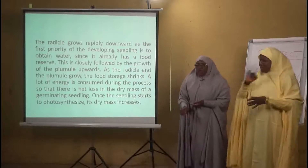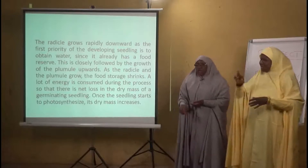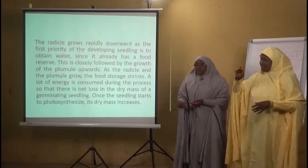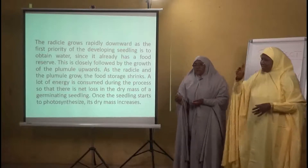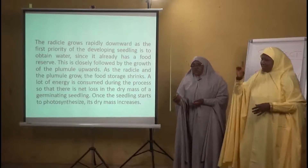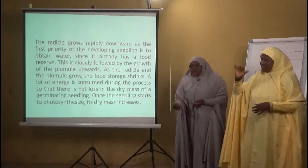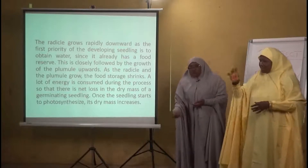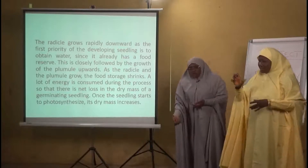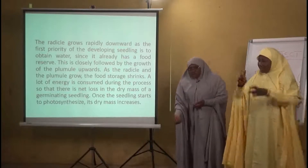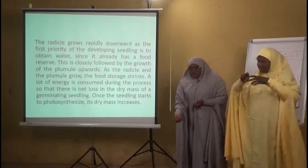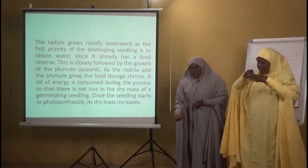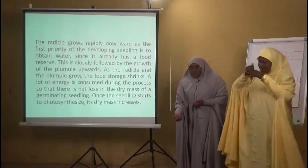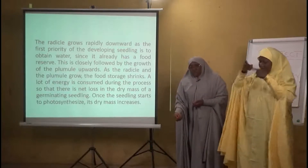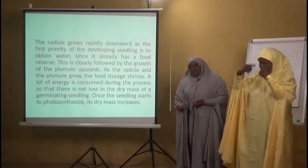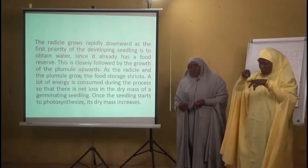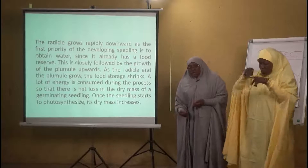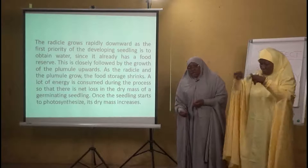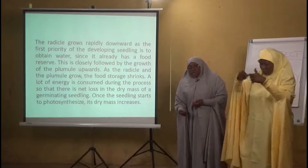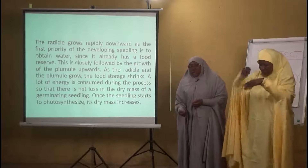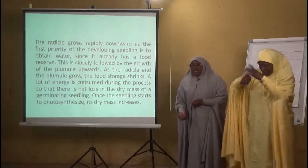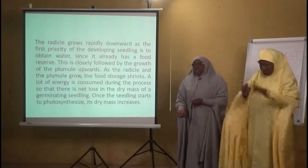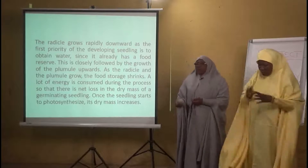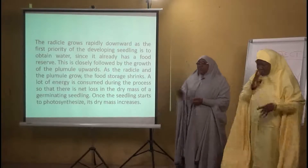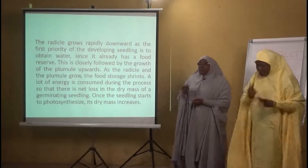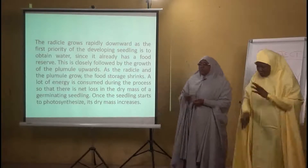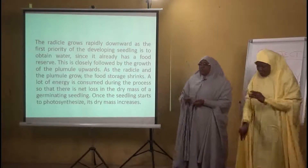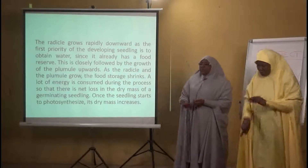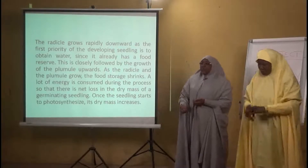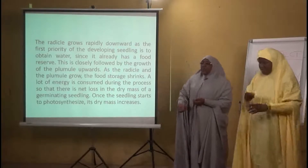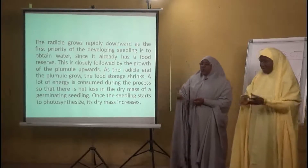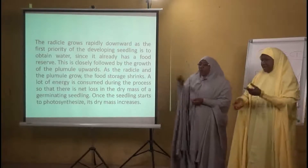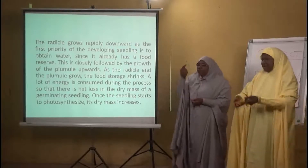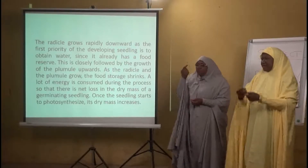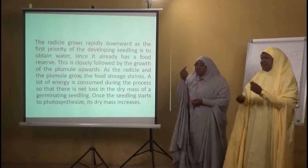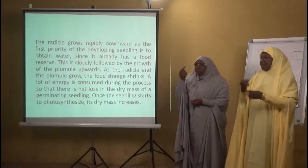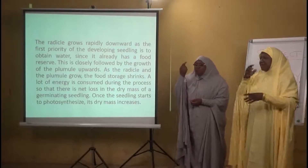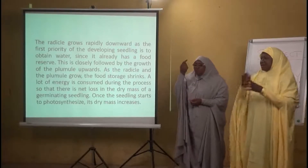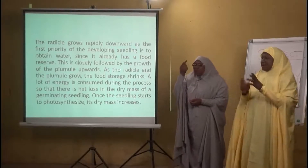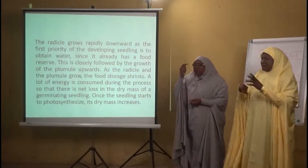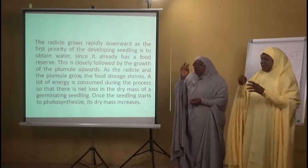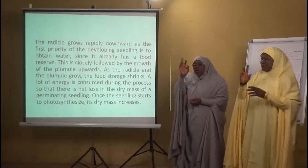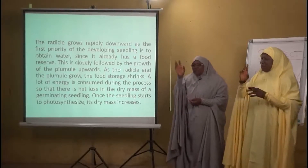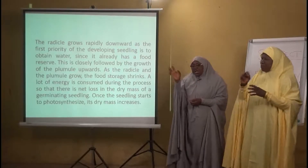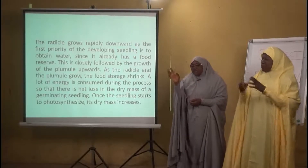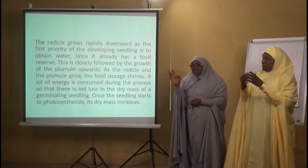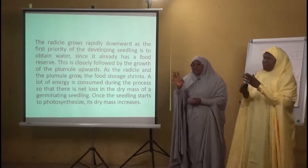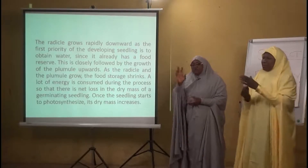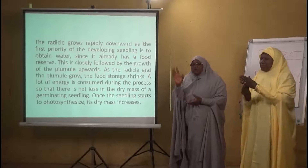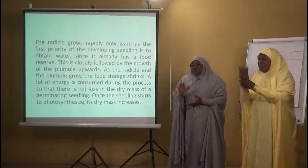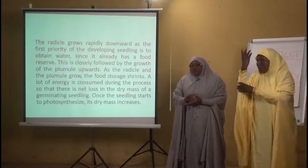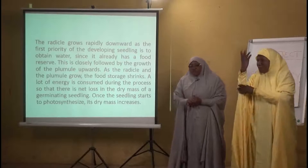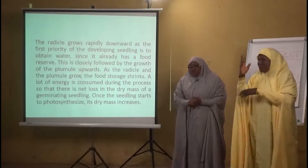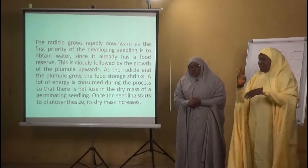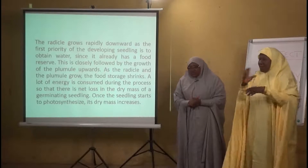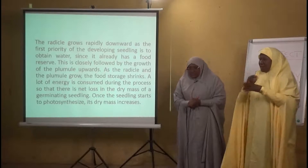the soil to form the root system to absorb water. Then the plumule go up, push the soil, comes out to